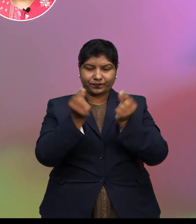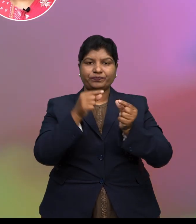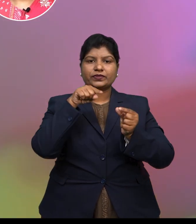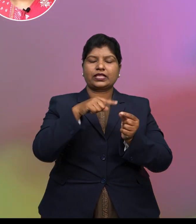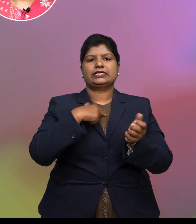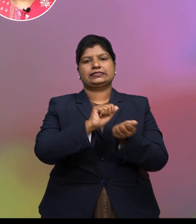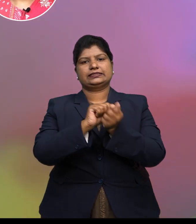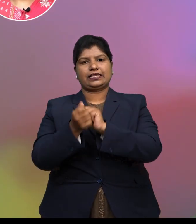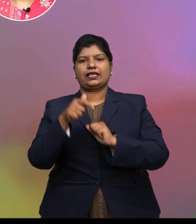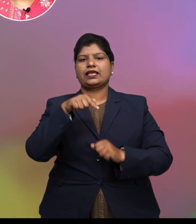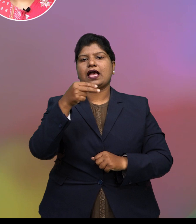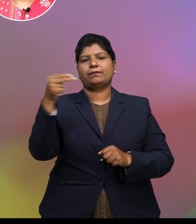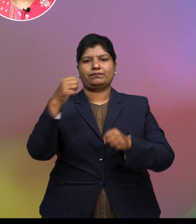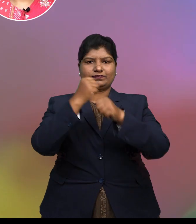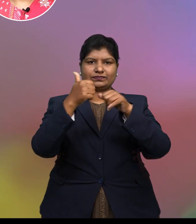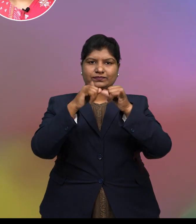gastrulation.